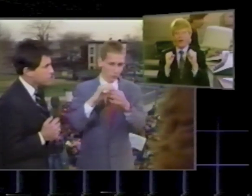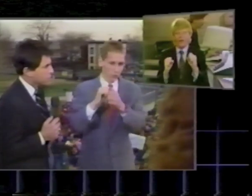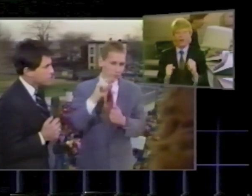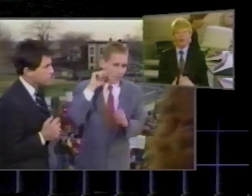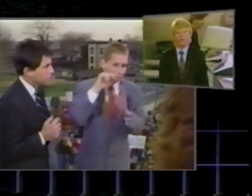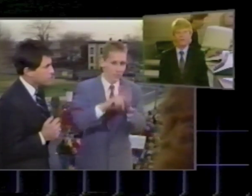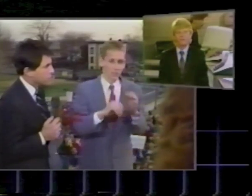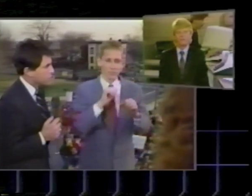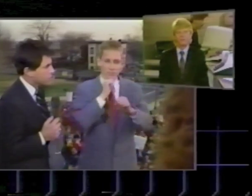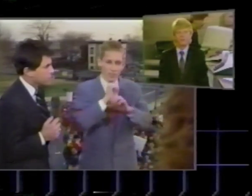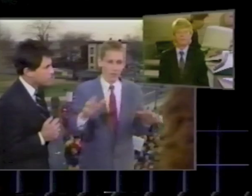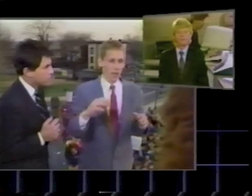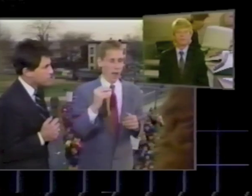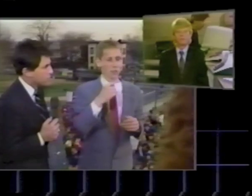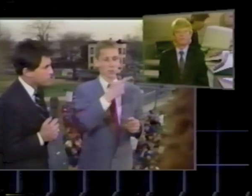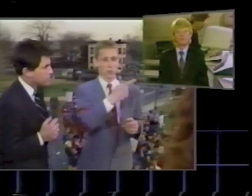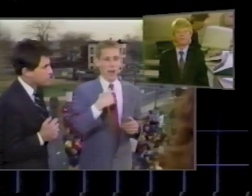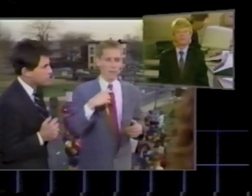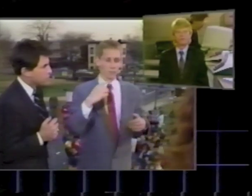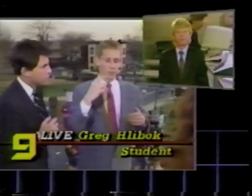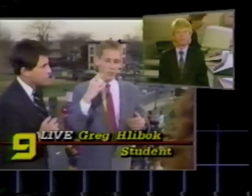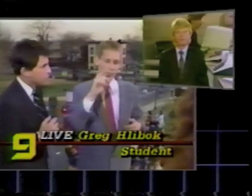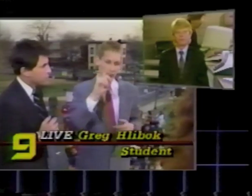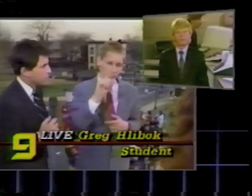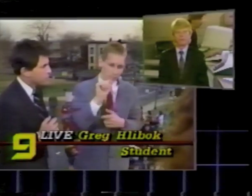She doesn't have a background in deafness,